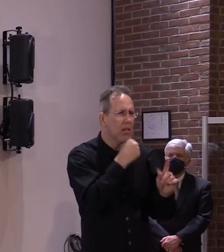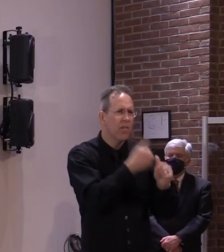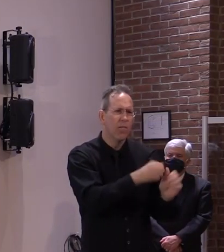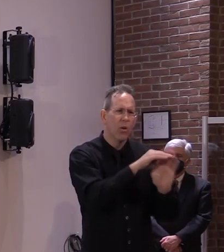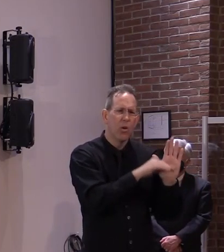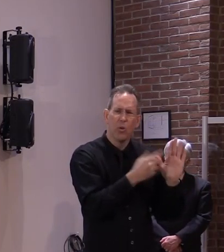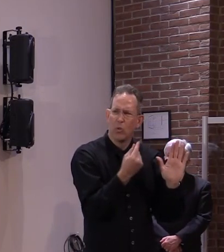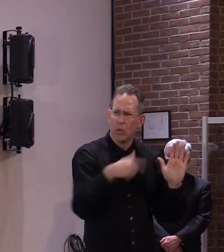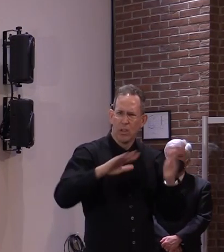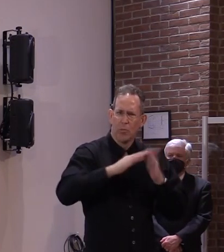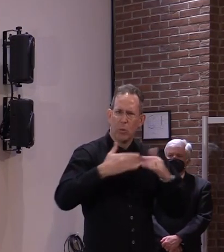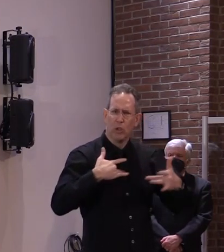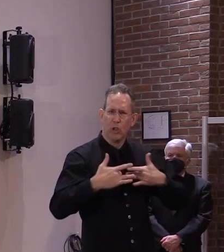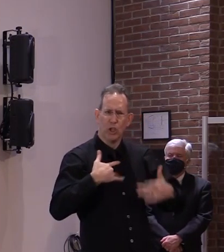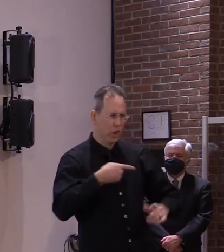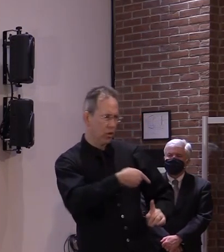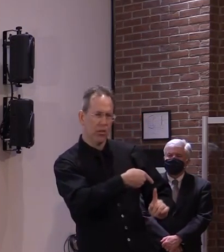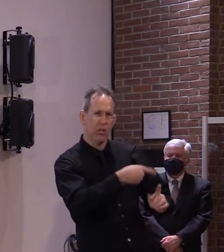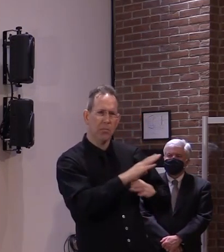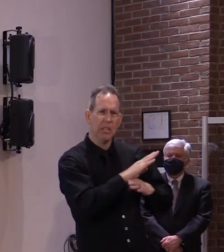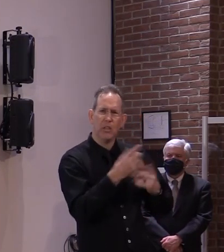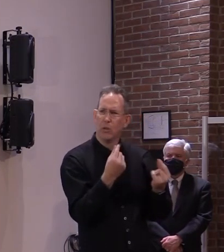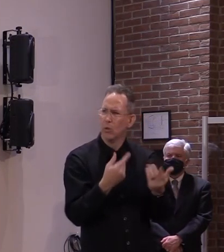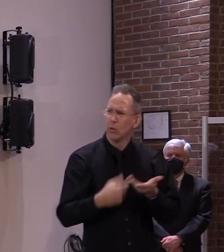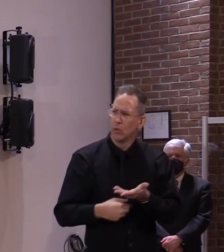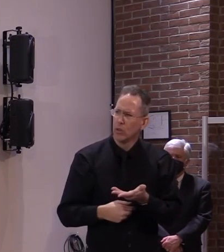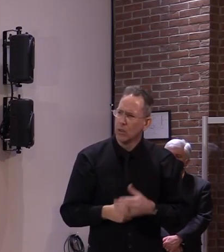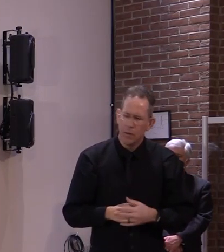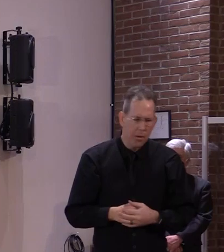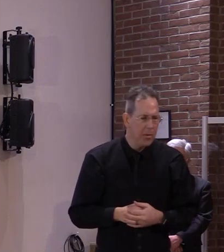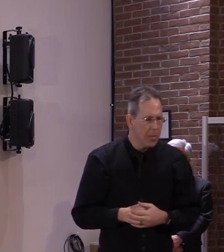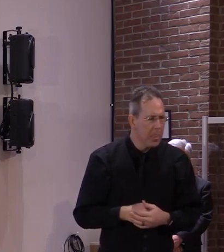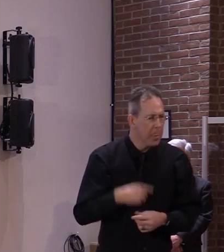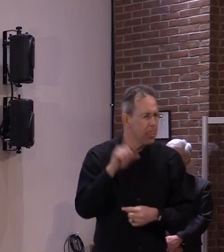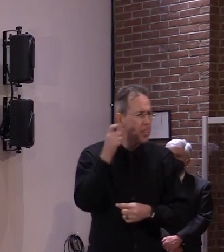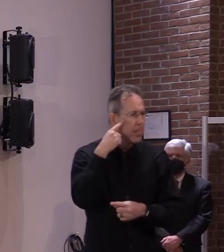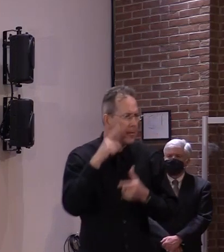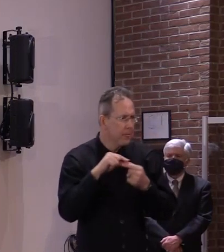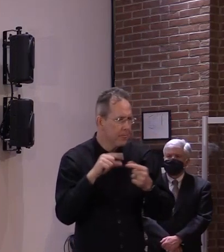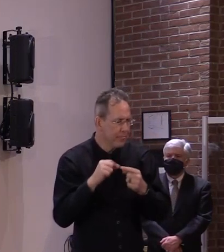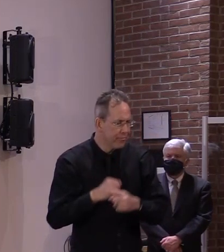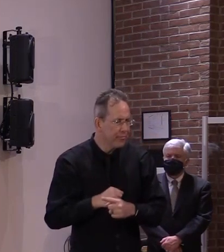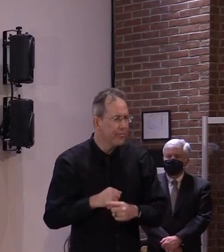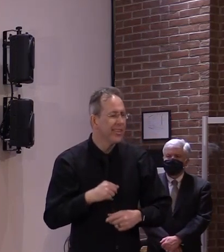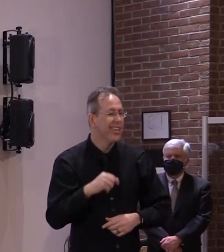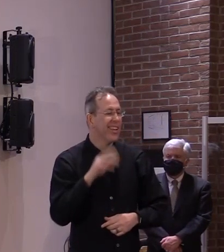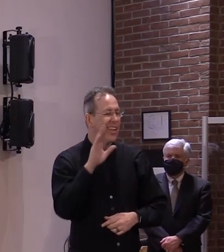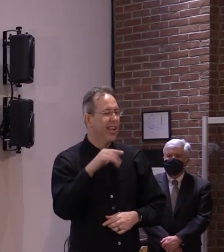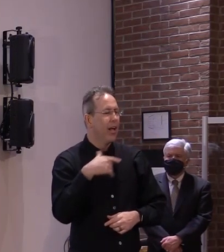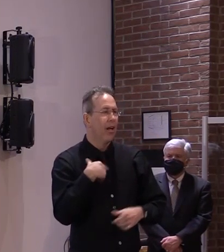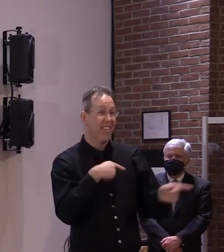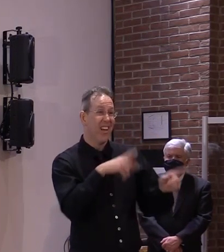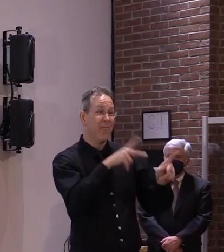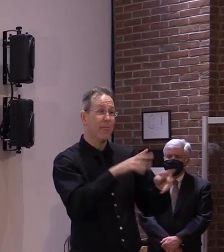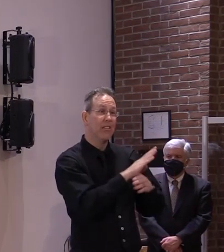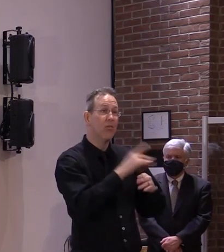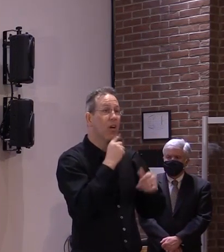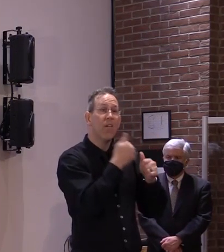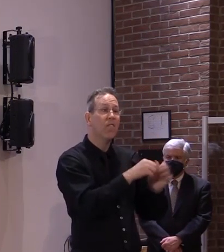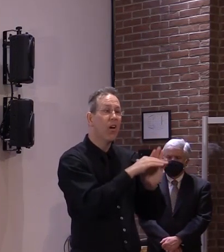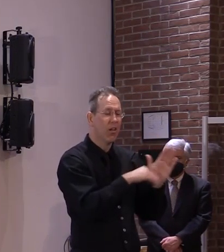Yes. Ed, there are repercussions. If we want to first provide guidance and outreach and make sure